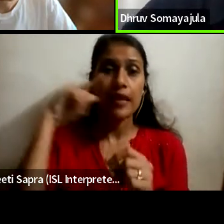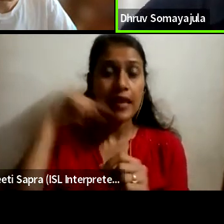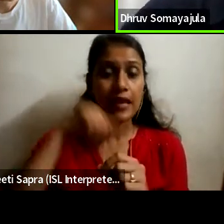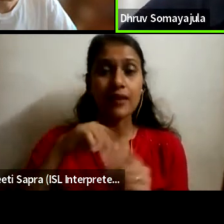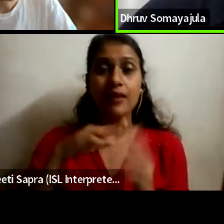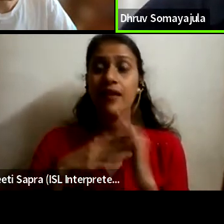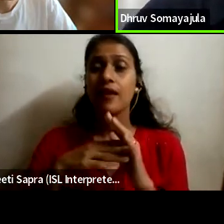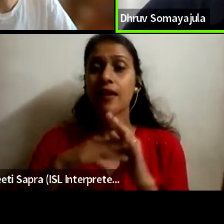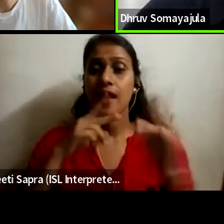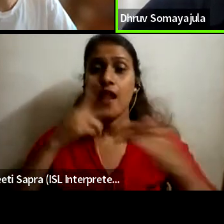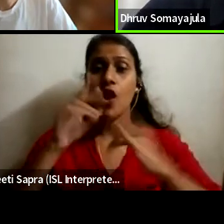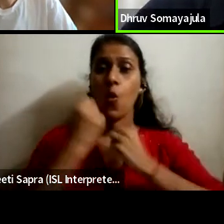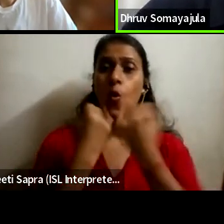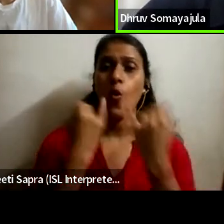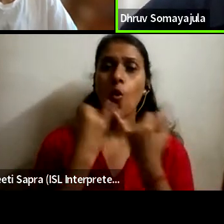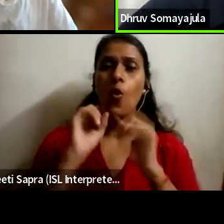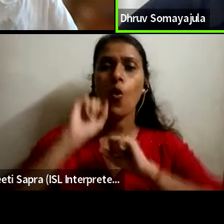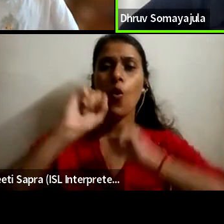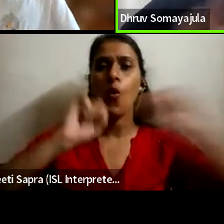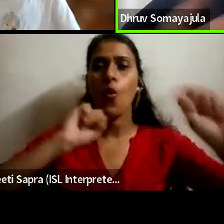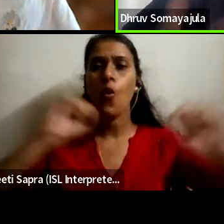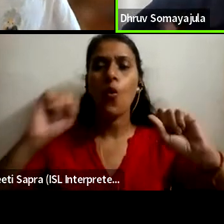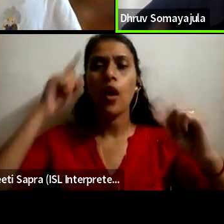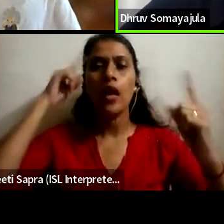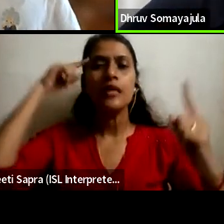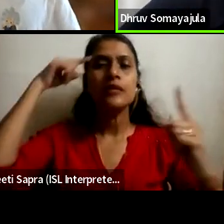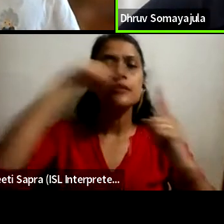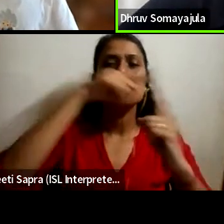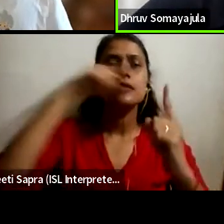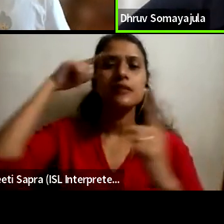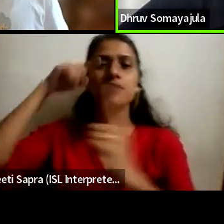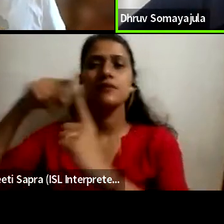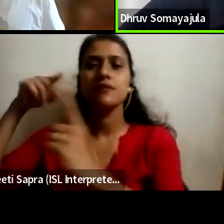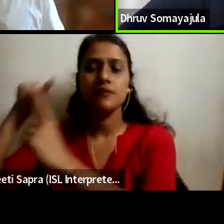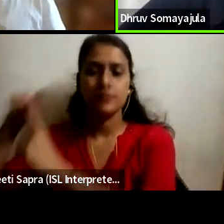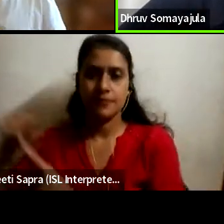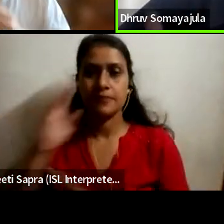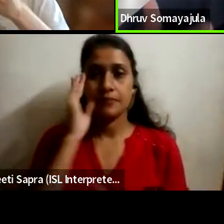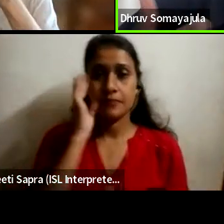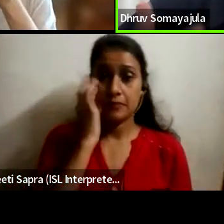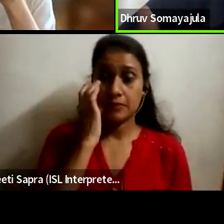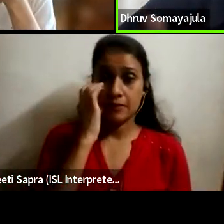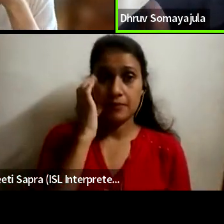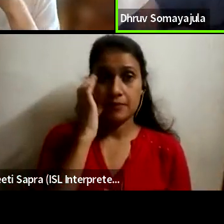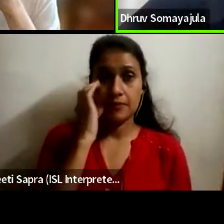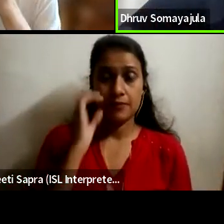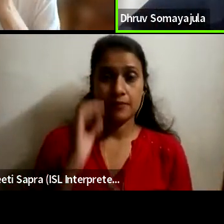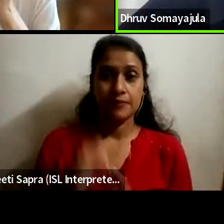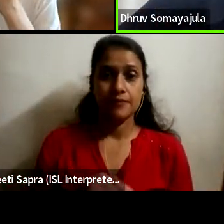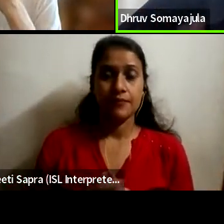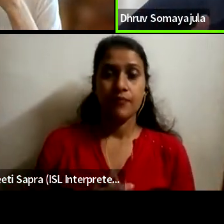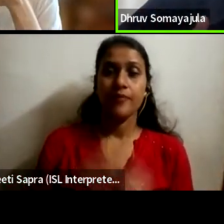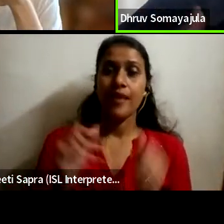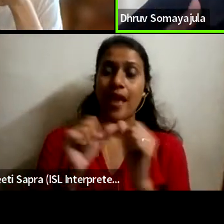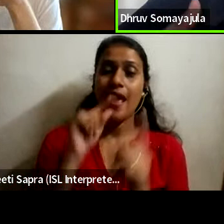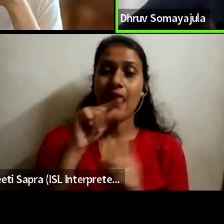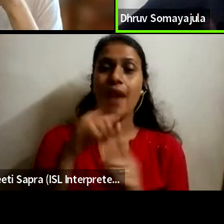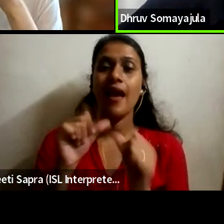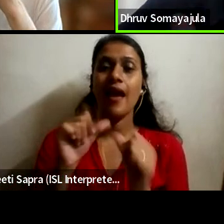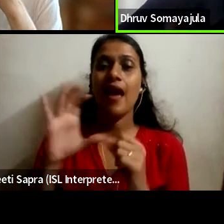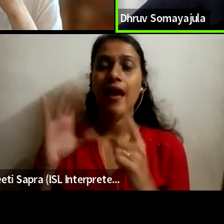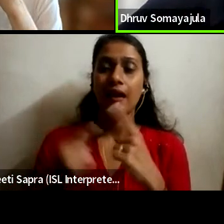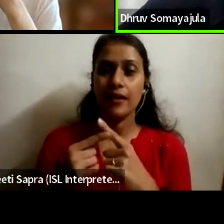individual centric approach. This is also parallel to the GDPR, whereas, for example, the AI Act